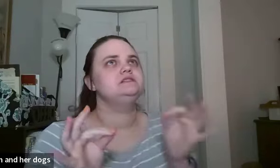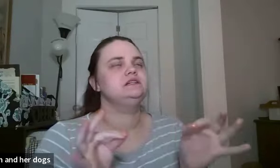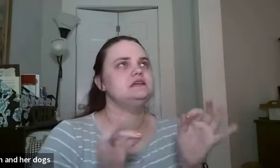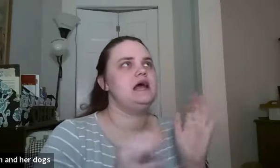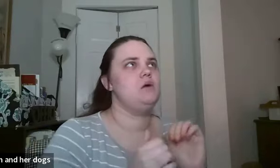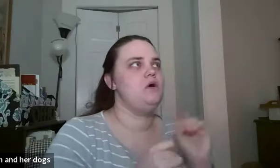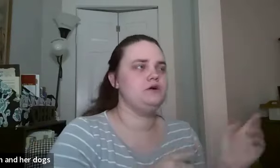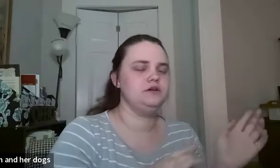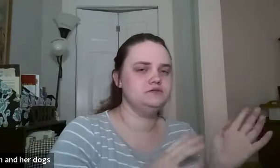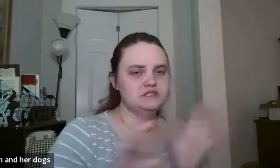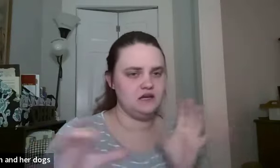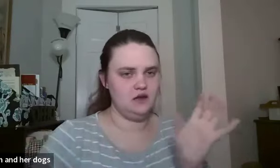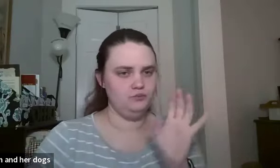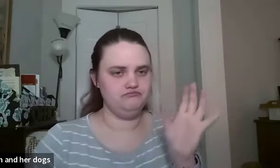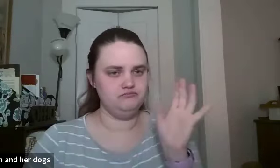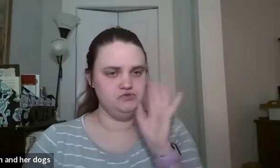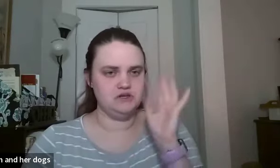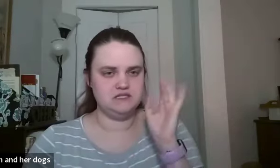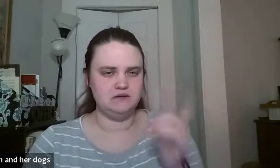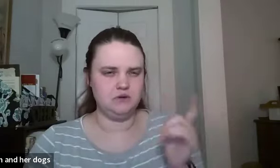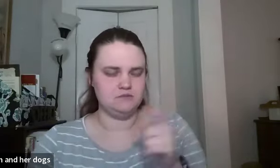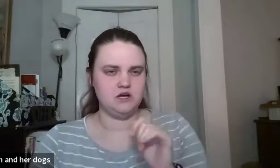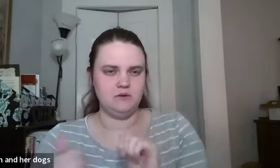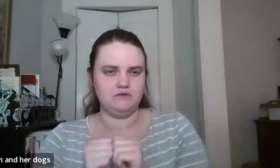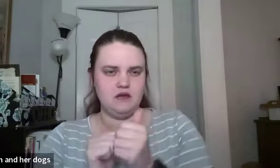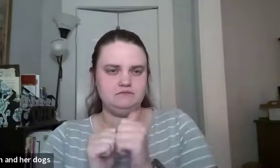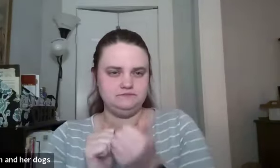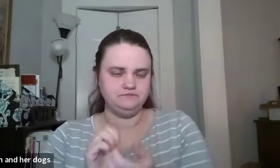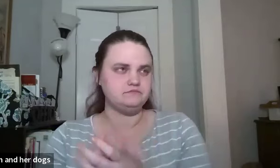sentence than how are you, just to kind of help you guys see what I'm talking about with that.